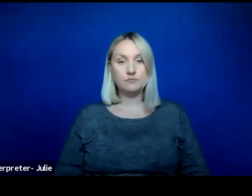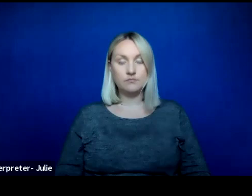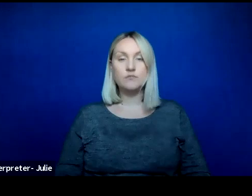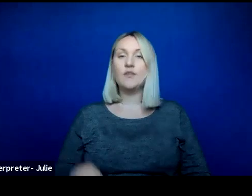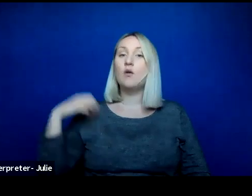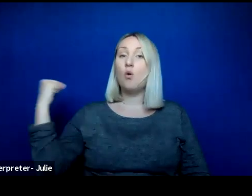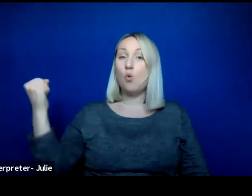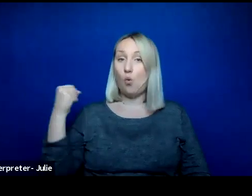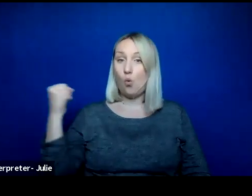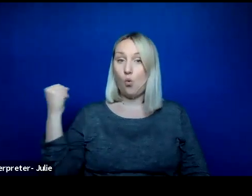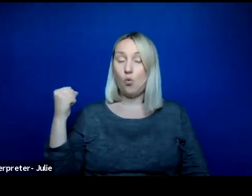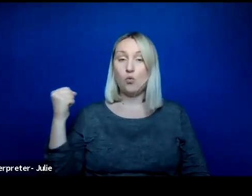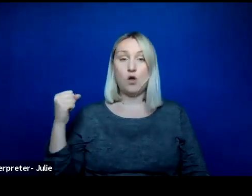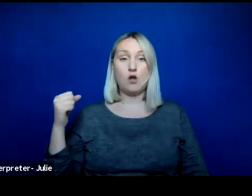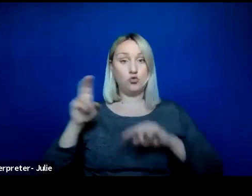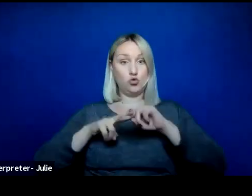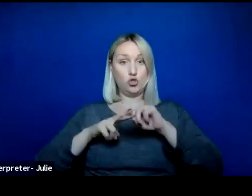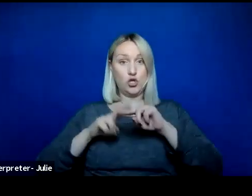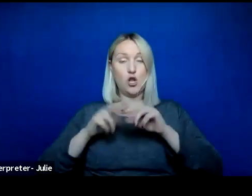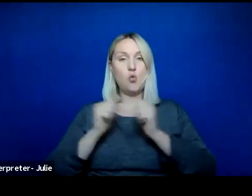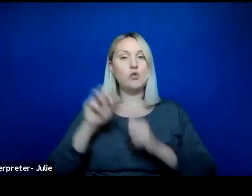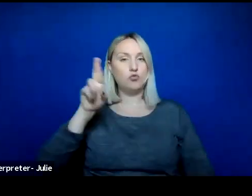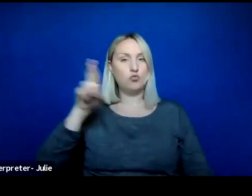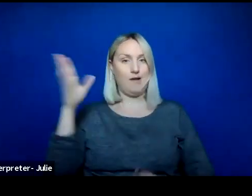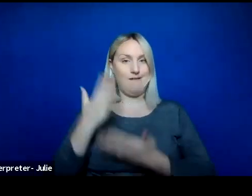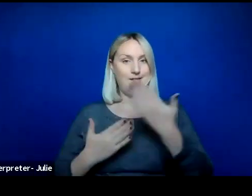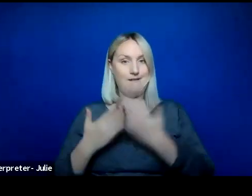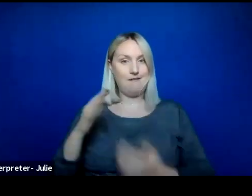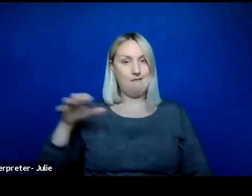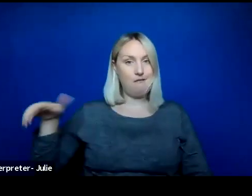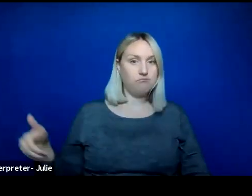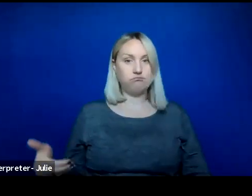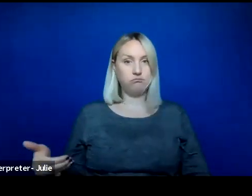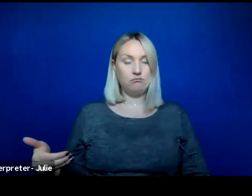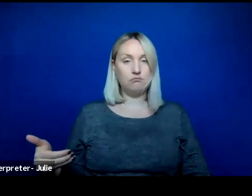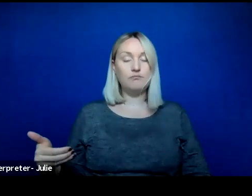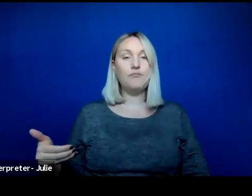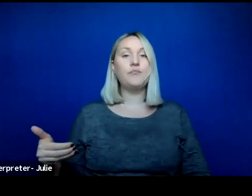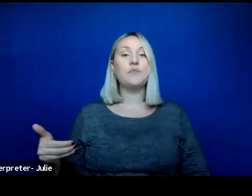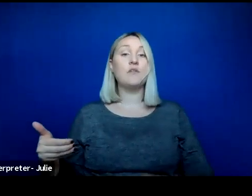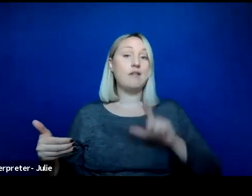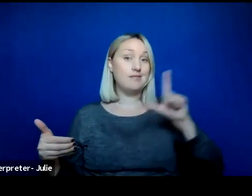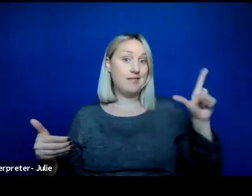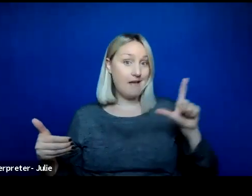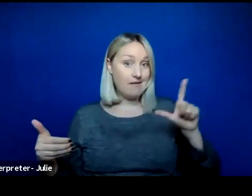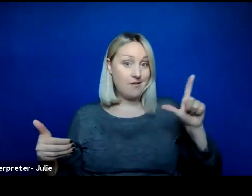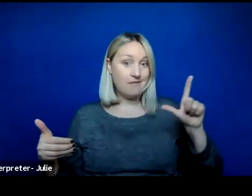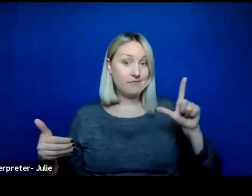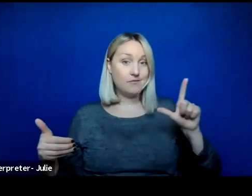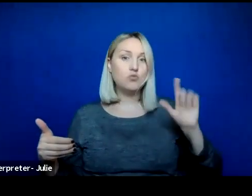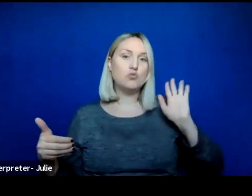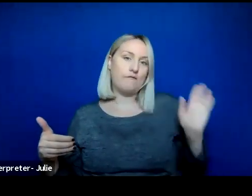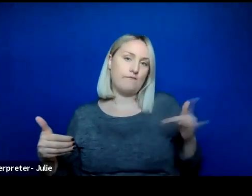Hold on to your chair with your right hand and reach your left hand further towards the